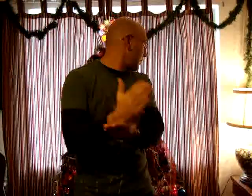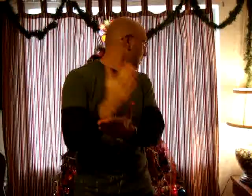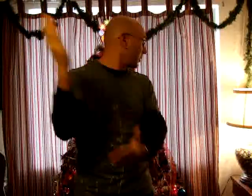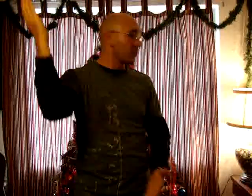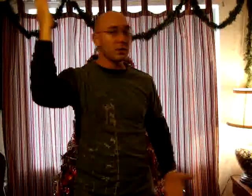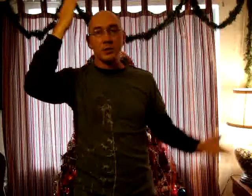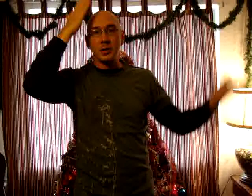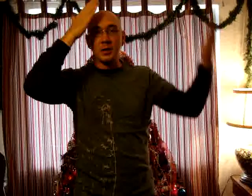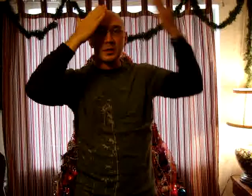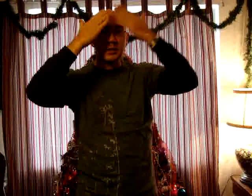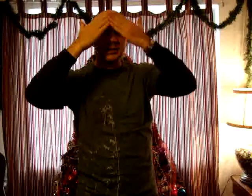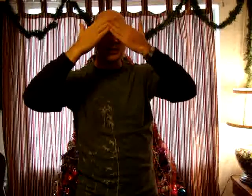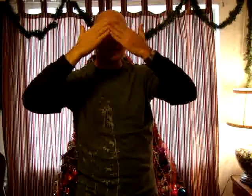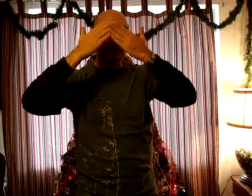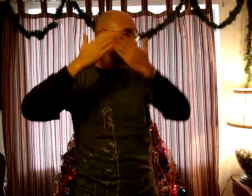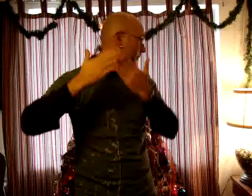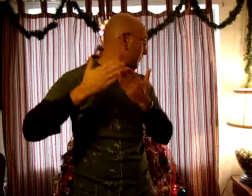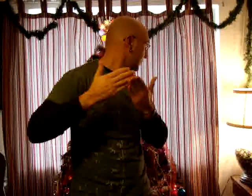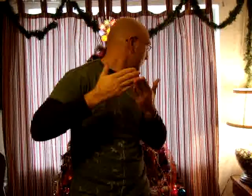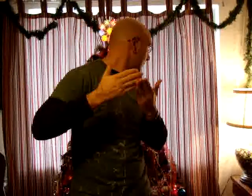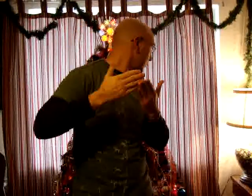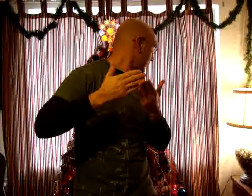piercing the darkness.